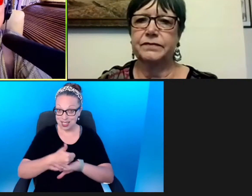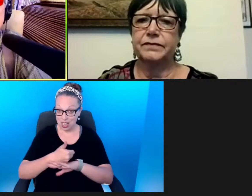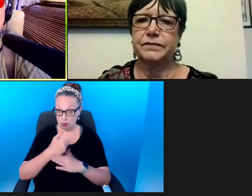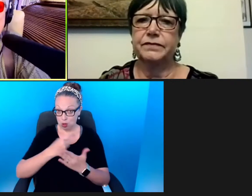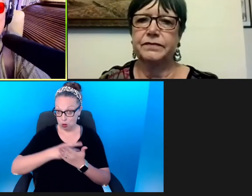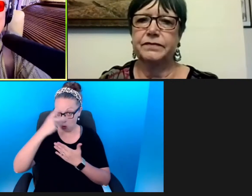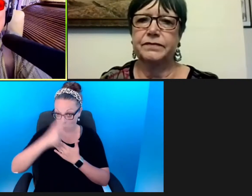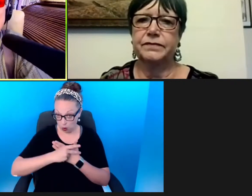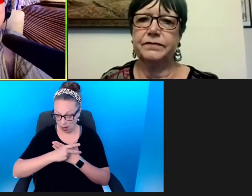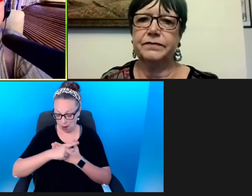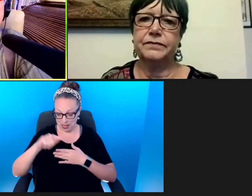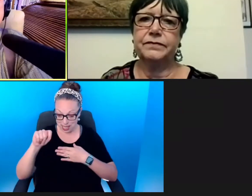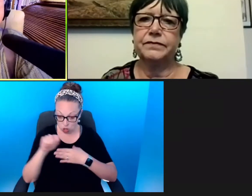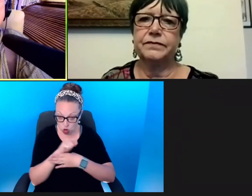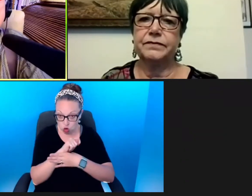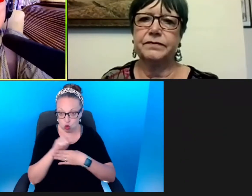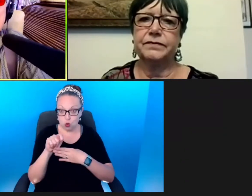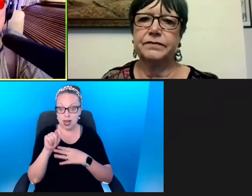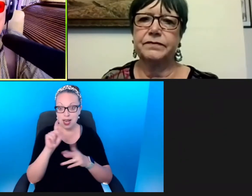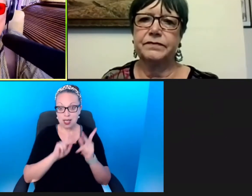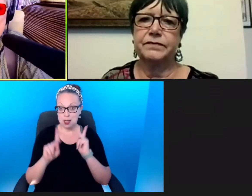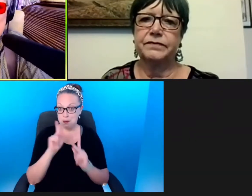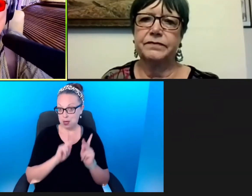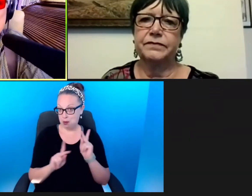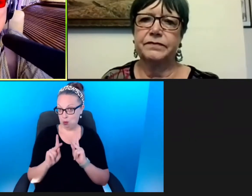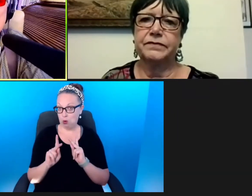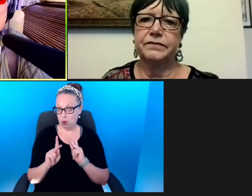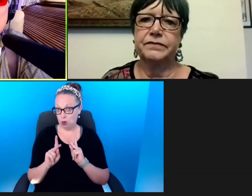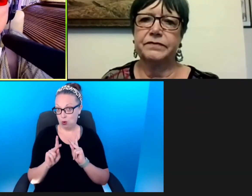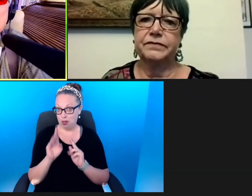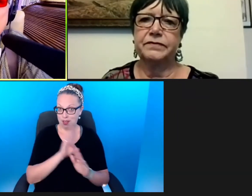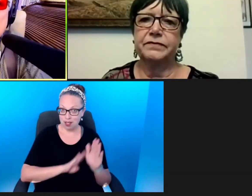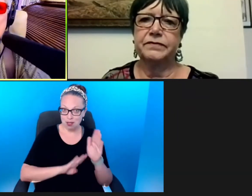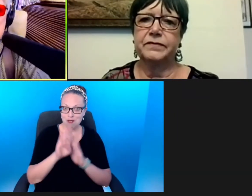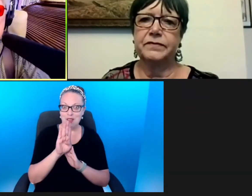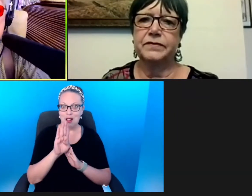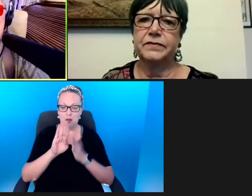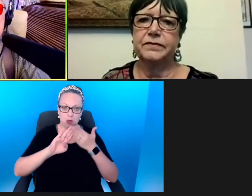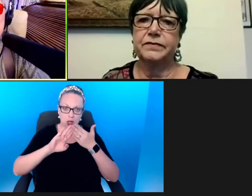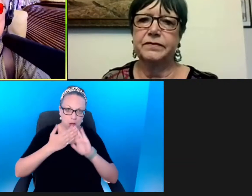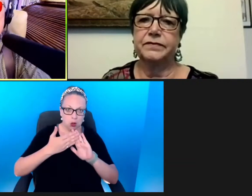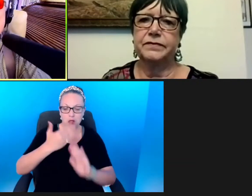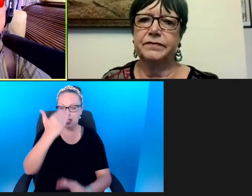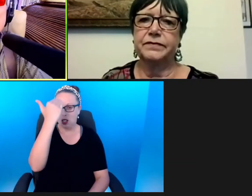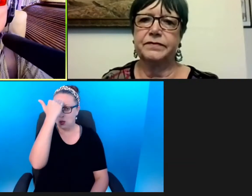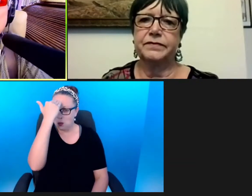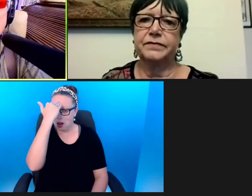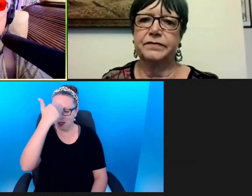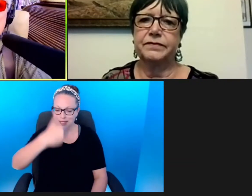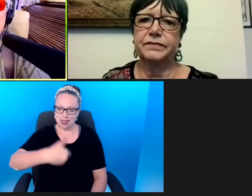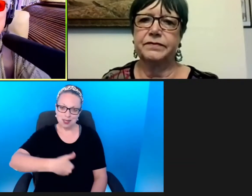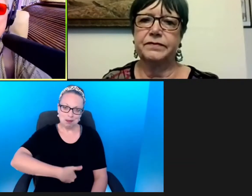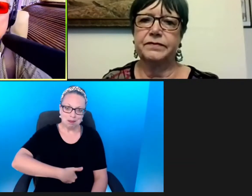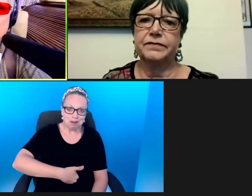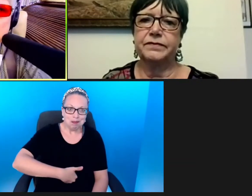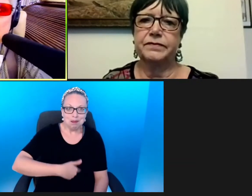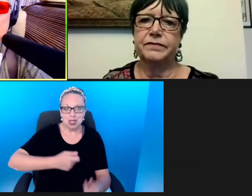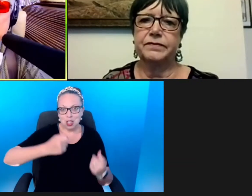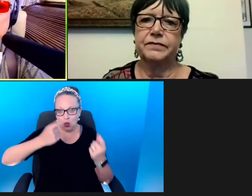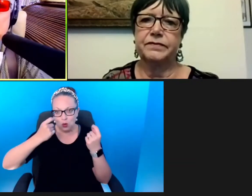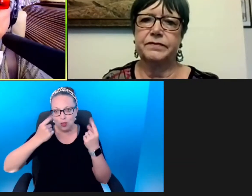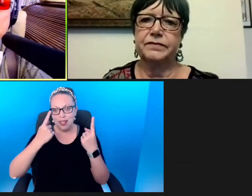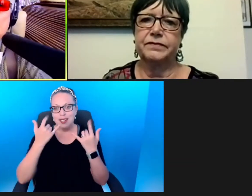that trained the people, that developed a community consciousness that now, as a caregiver,